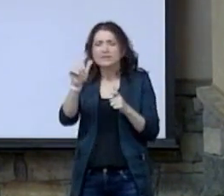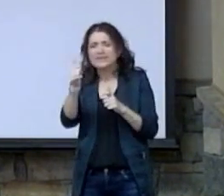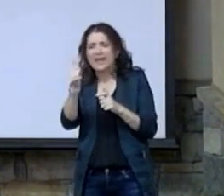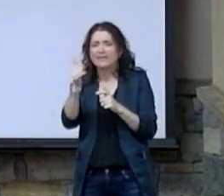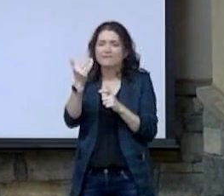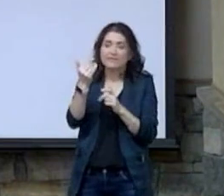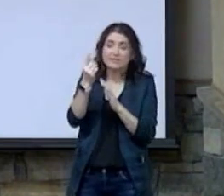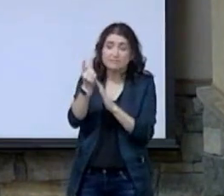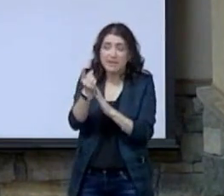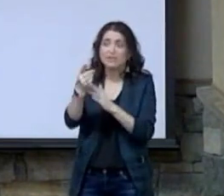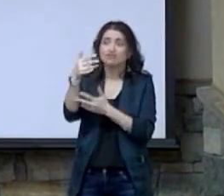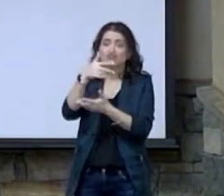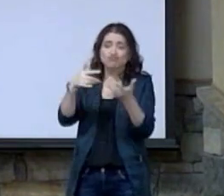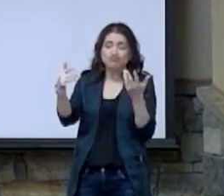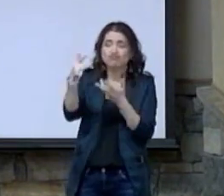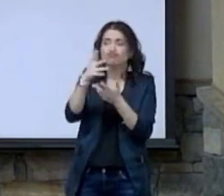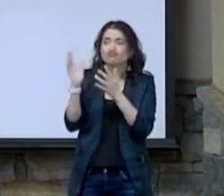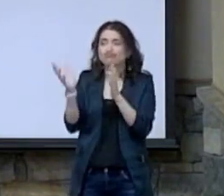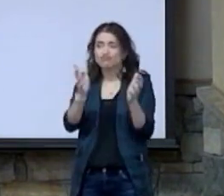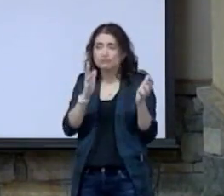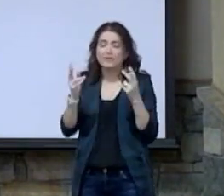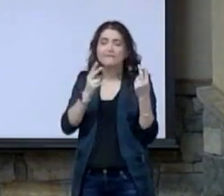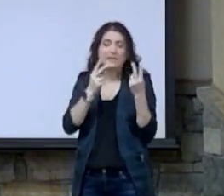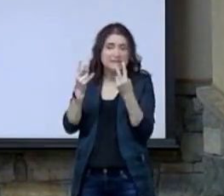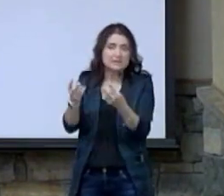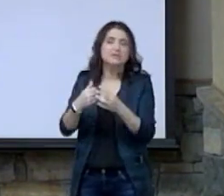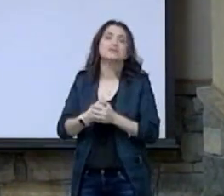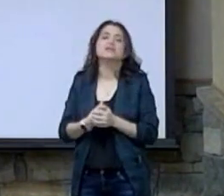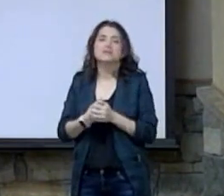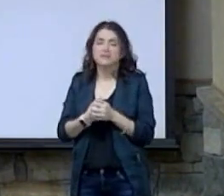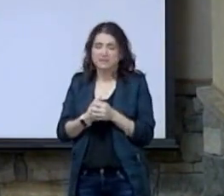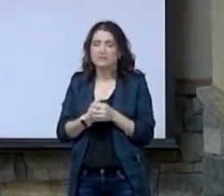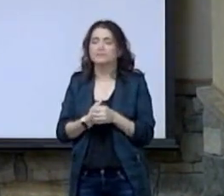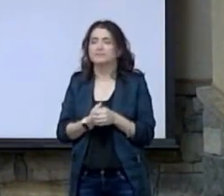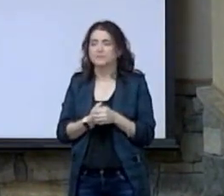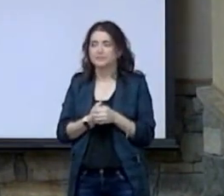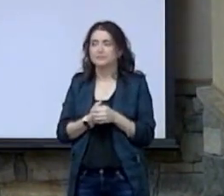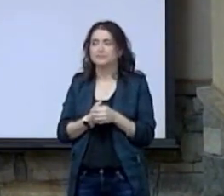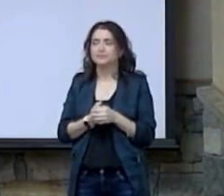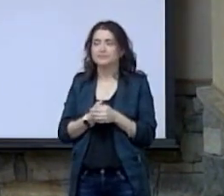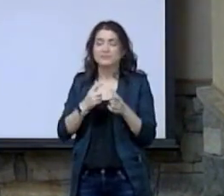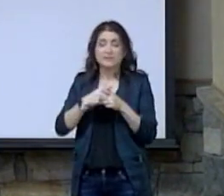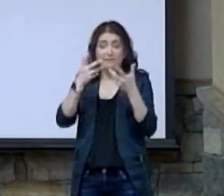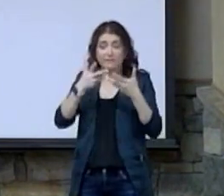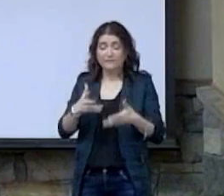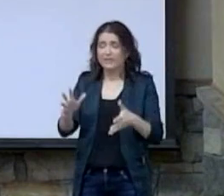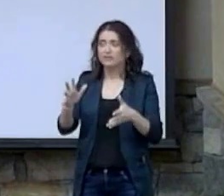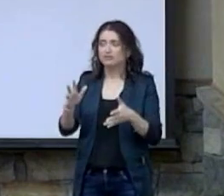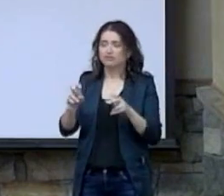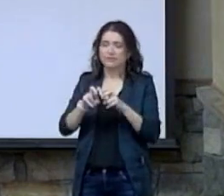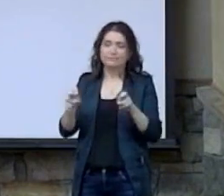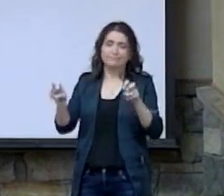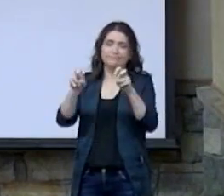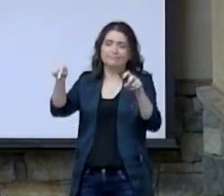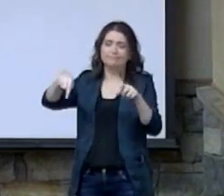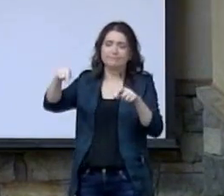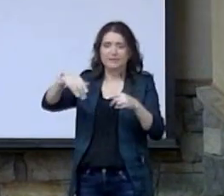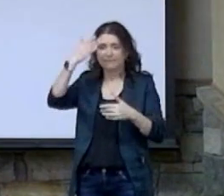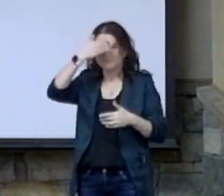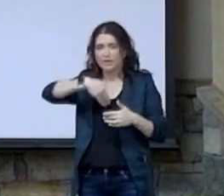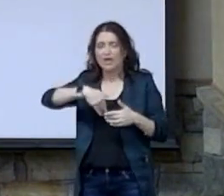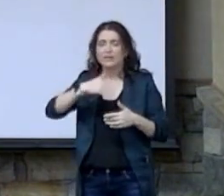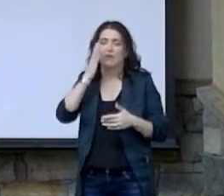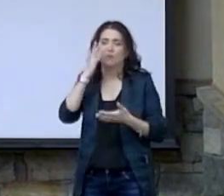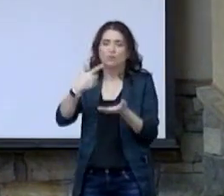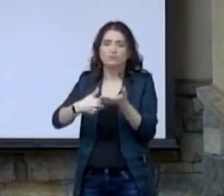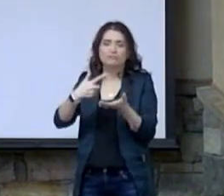15 minutes, just to be able to socialize and fellowship a little bit after services. And then if you would, just meet up here towards the front. And